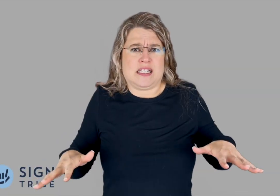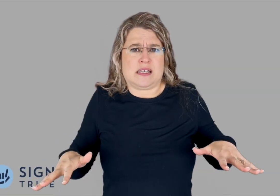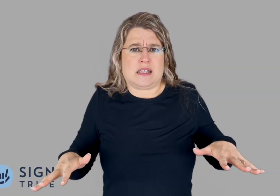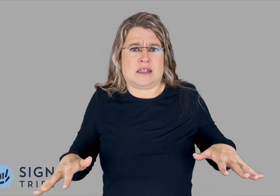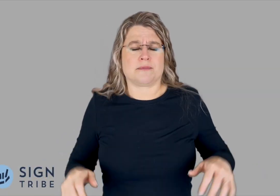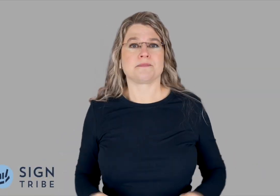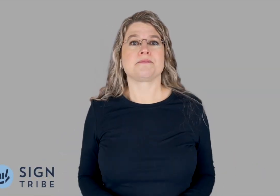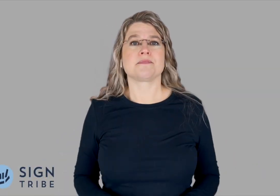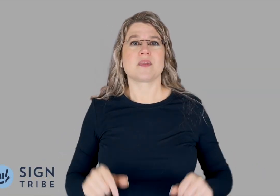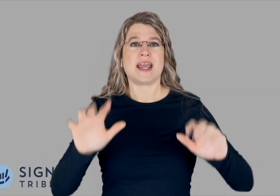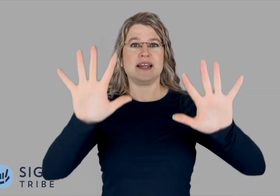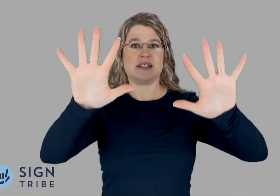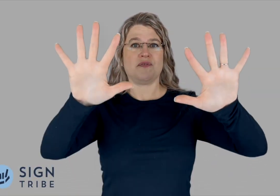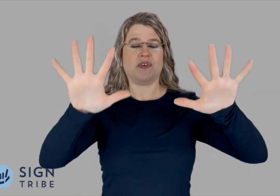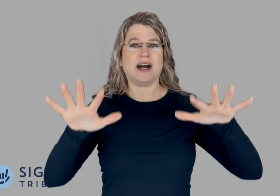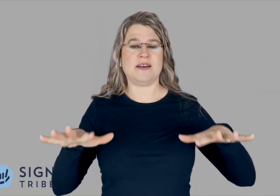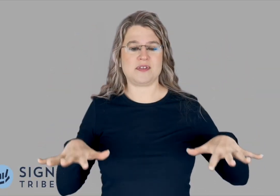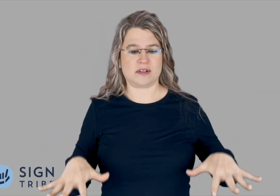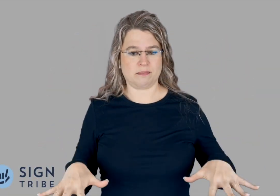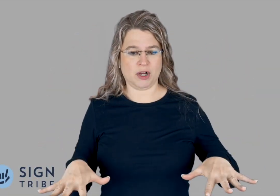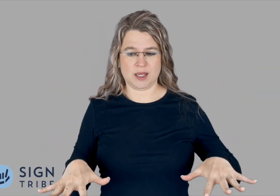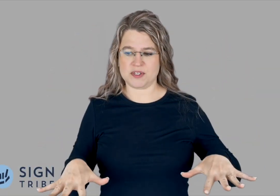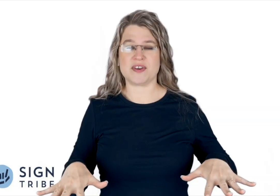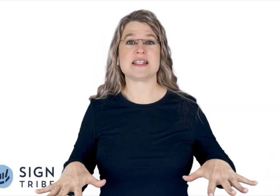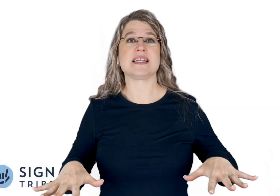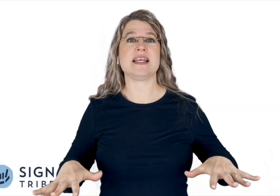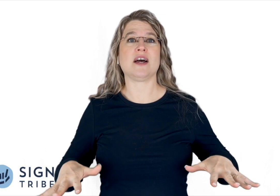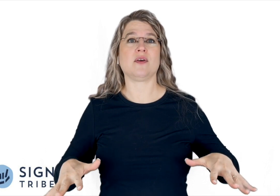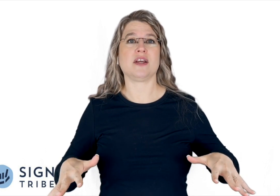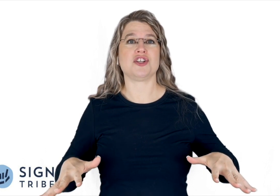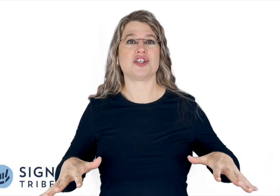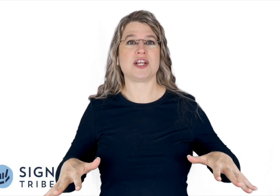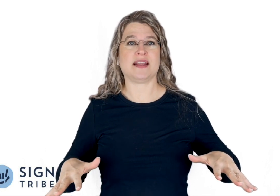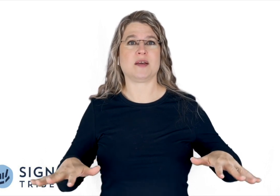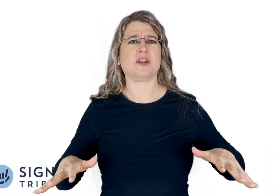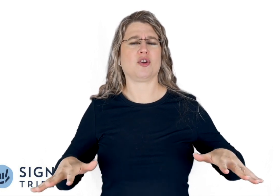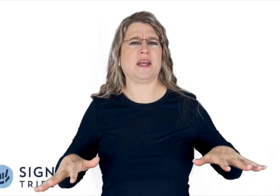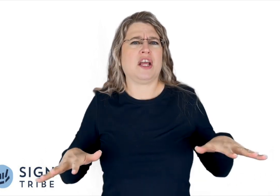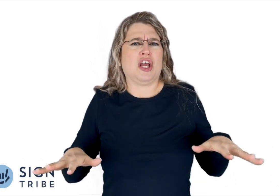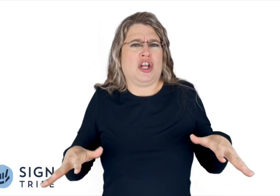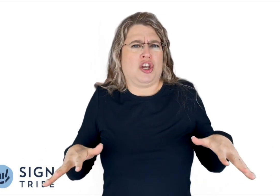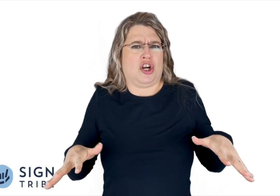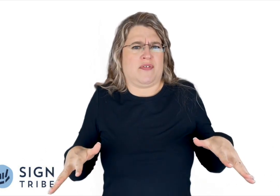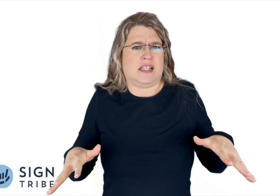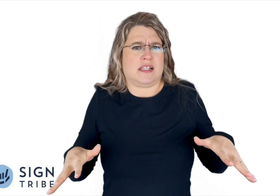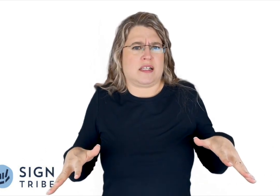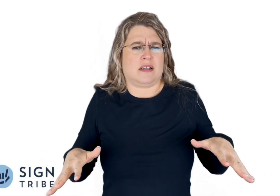Nervous. Hands in fives, palms facing down, and just shake them a little bit. Nervous.